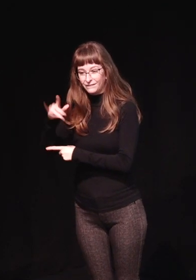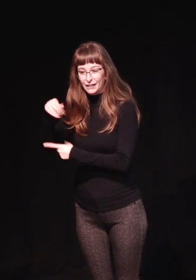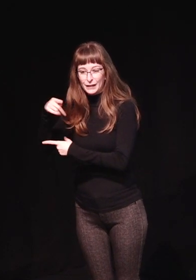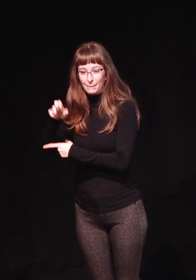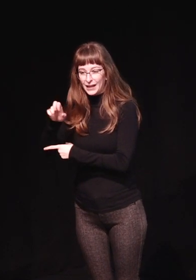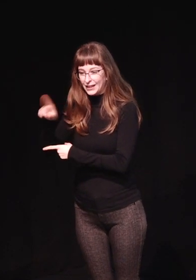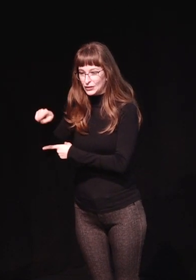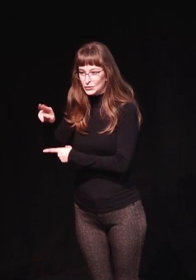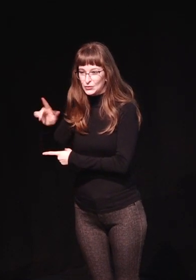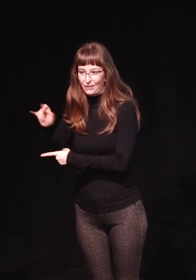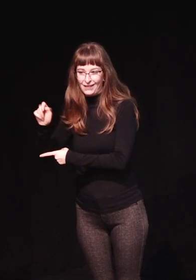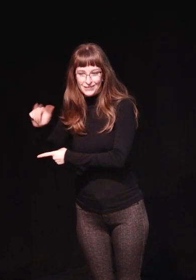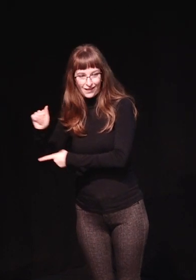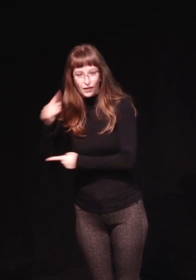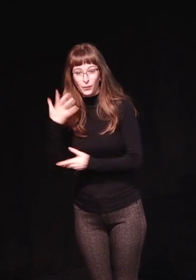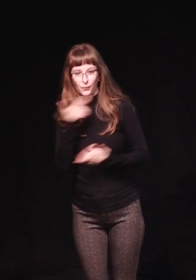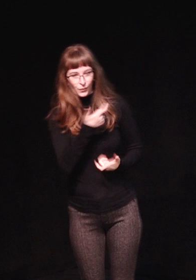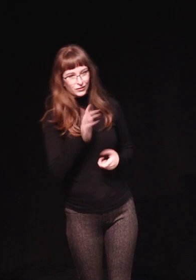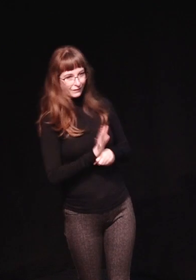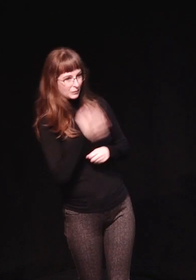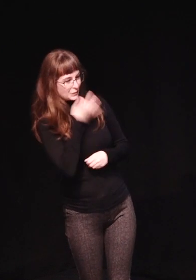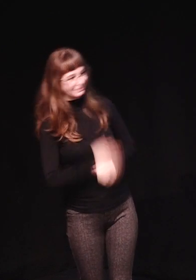film, Unidentified Objects.